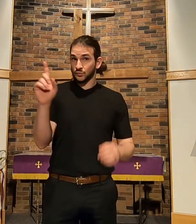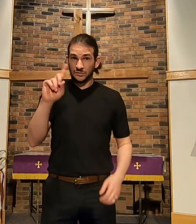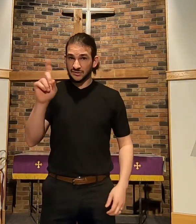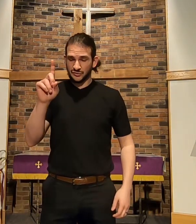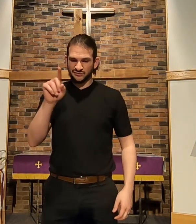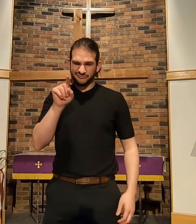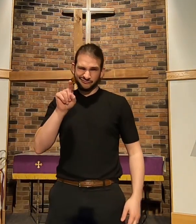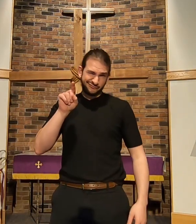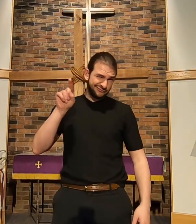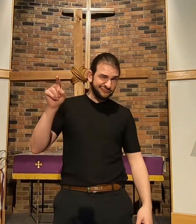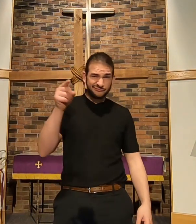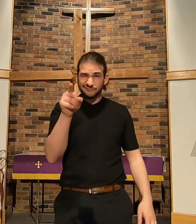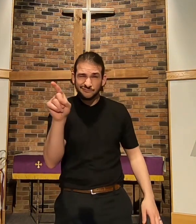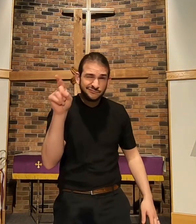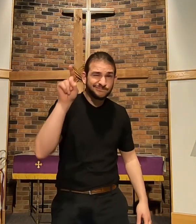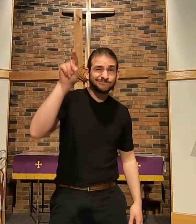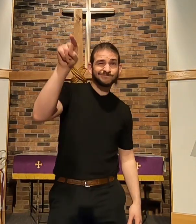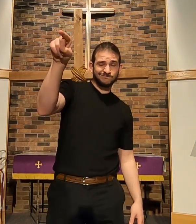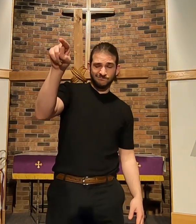The soldiers took Jesus to Golgotha,